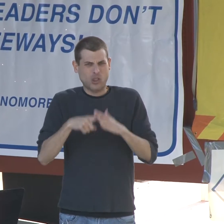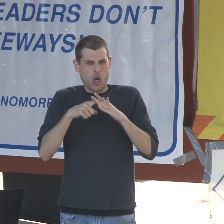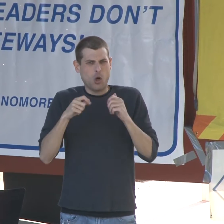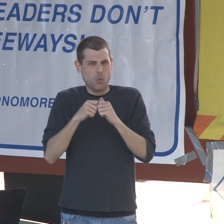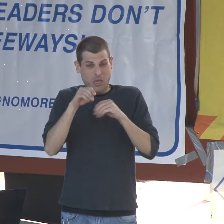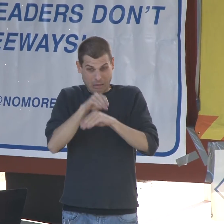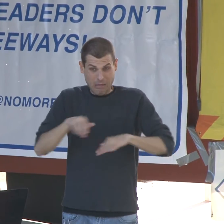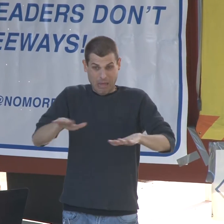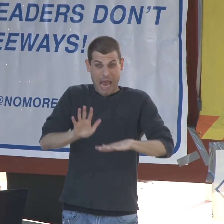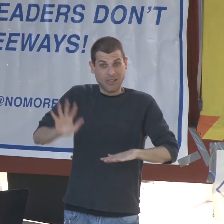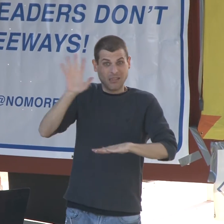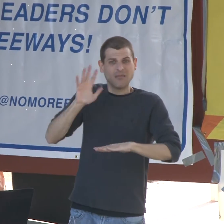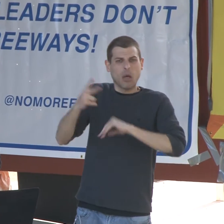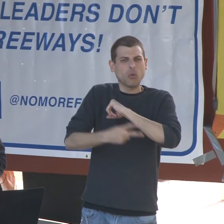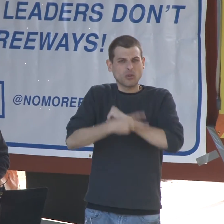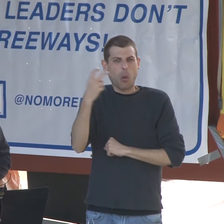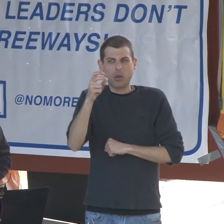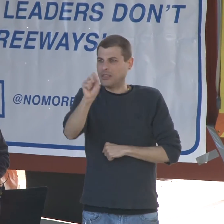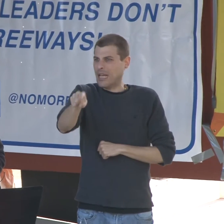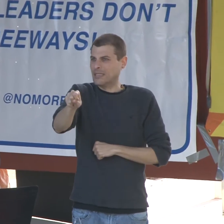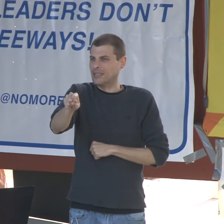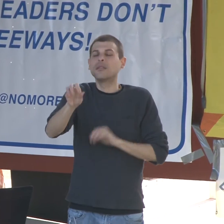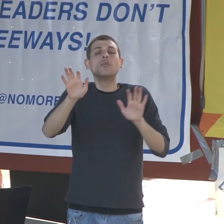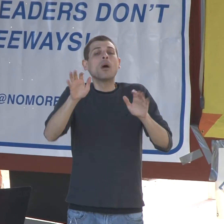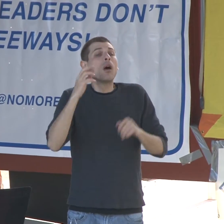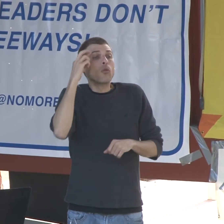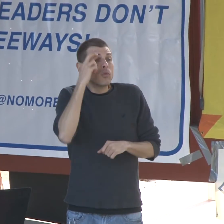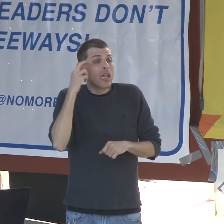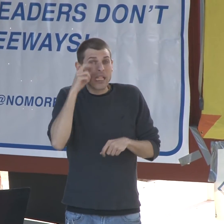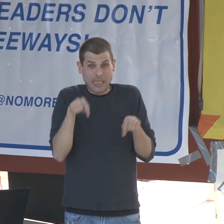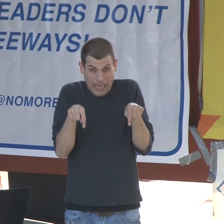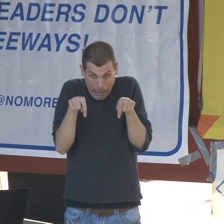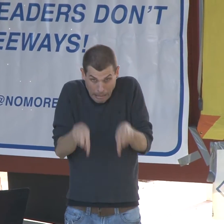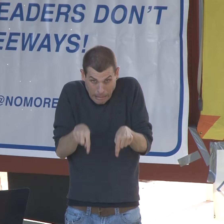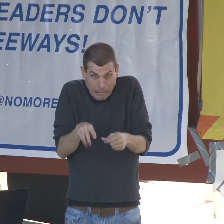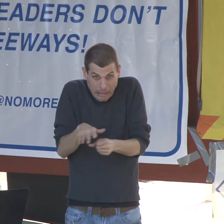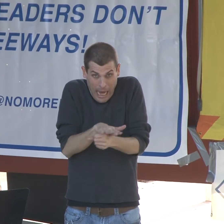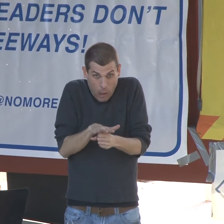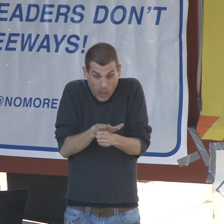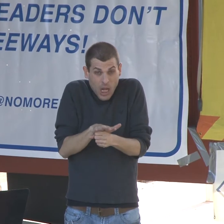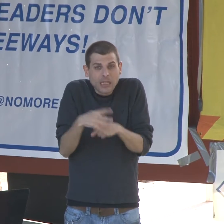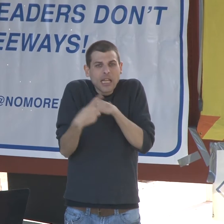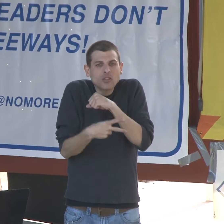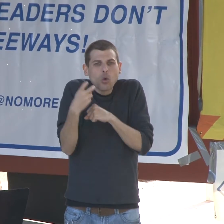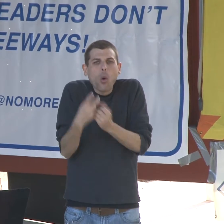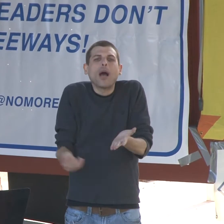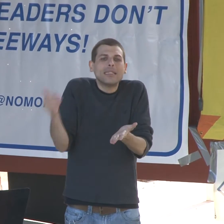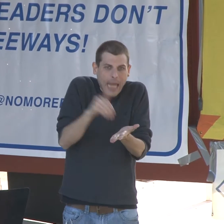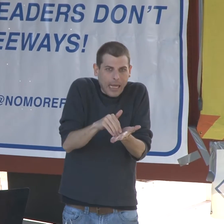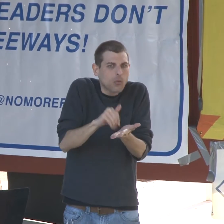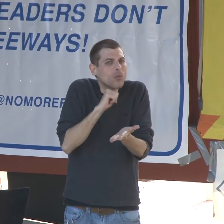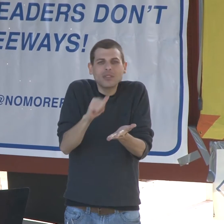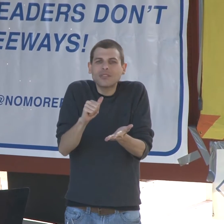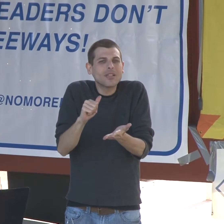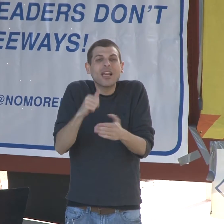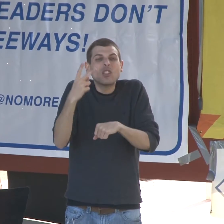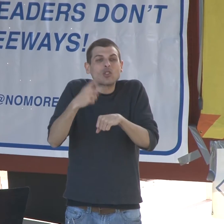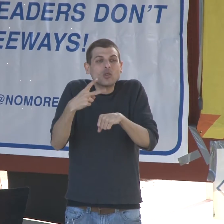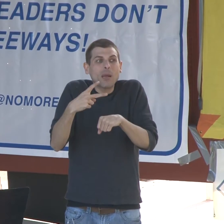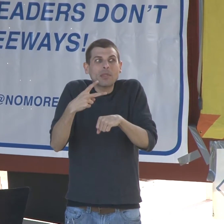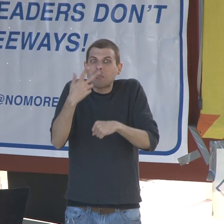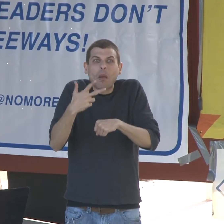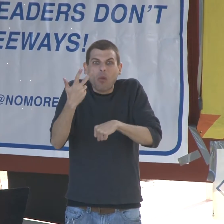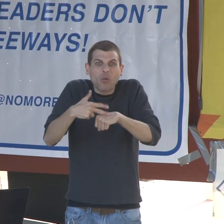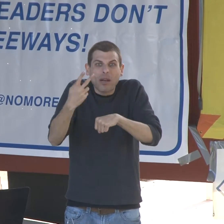the stolen lands. But it's important to realize that the land in this neighborhood was stolen not just once, but at least twice.